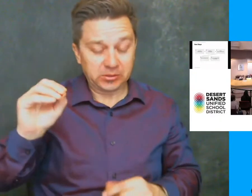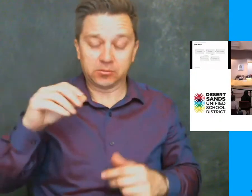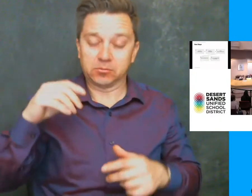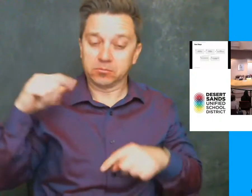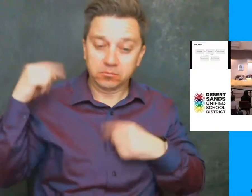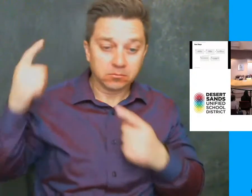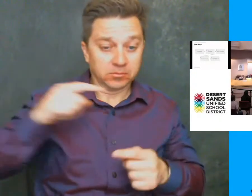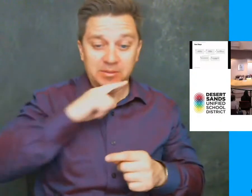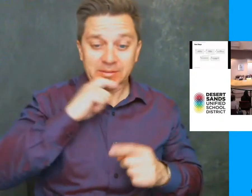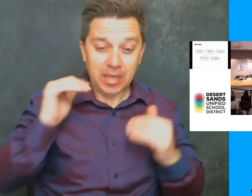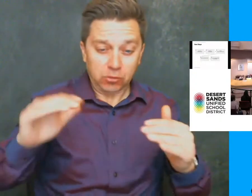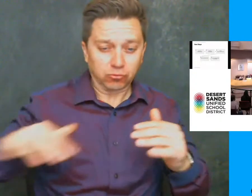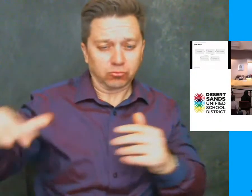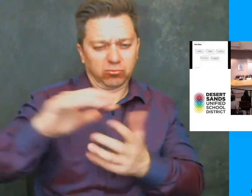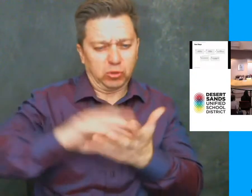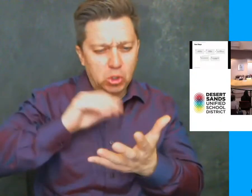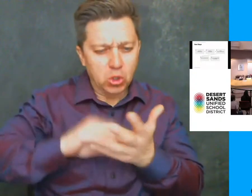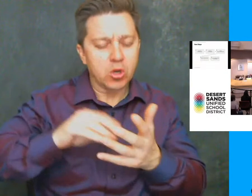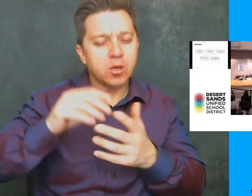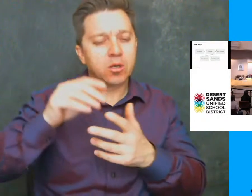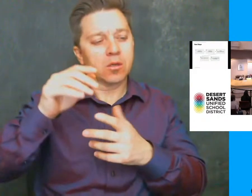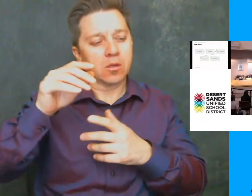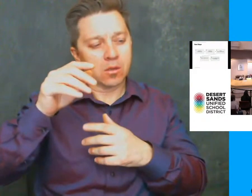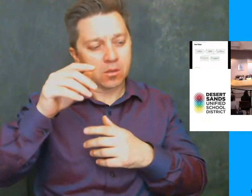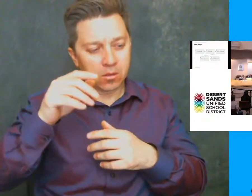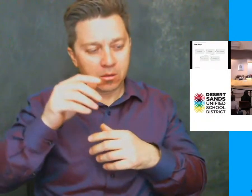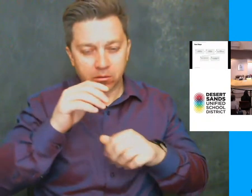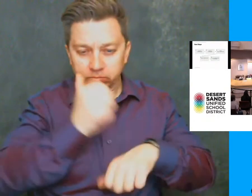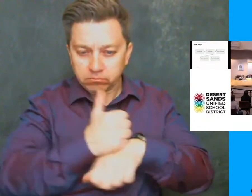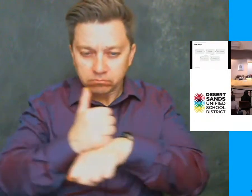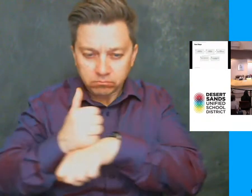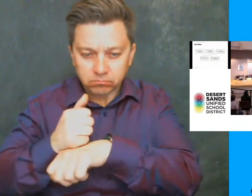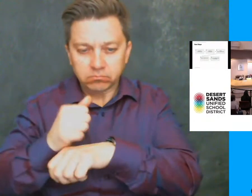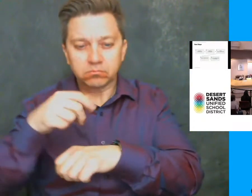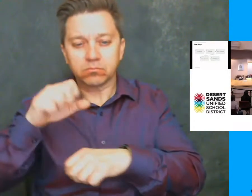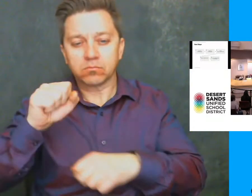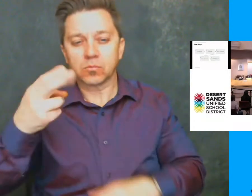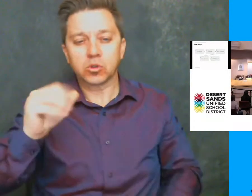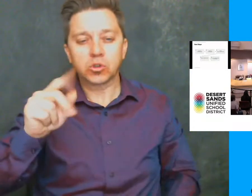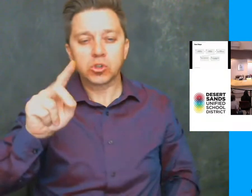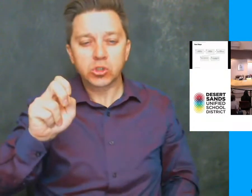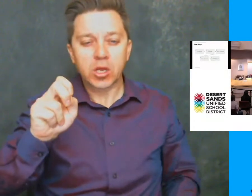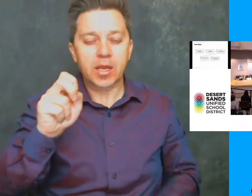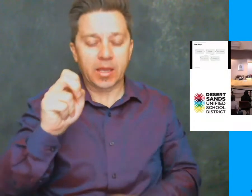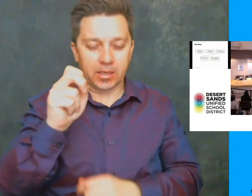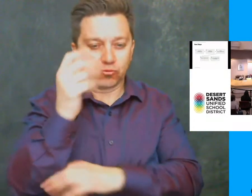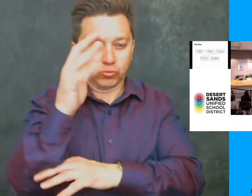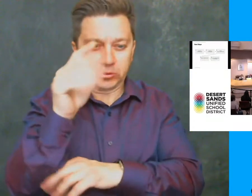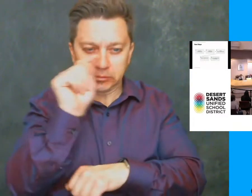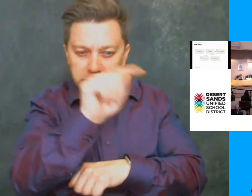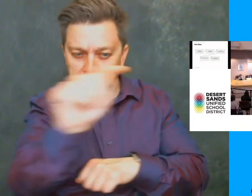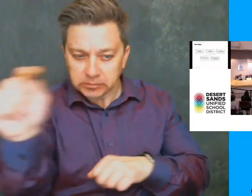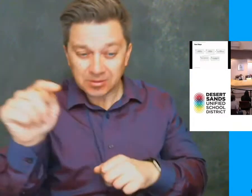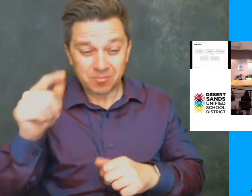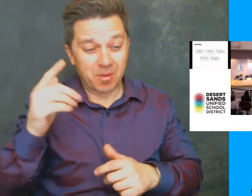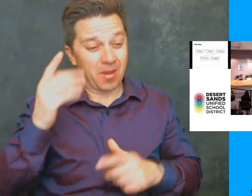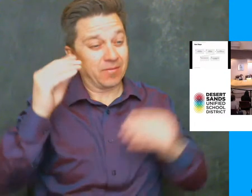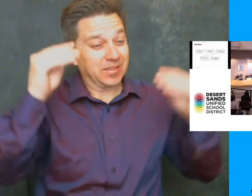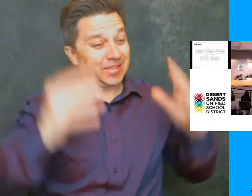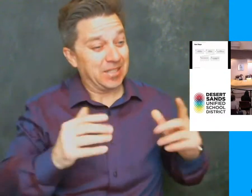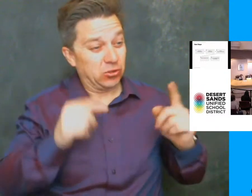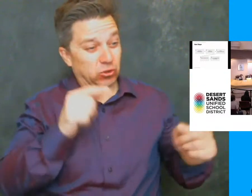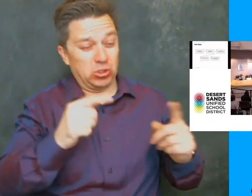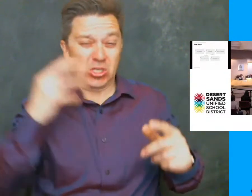is placing shade trees in the optimal location. So you may have a teacher who's baking in one of her classes because